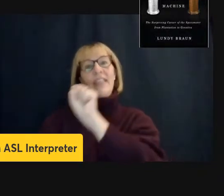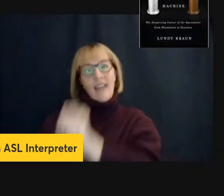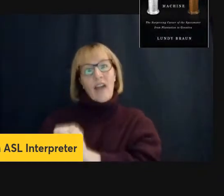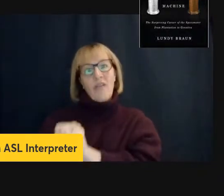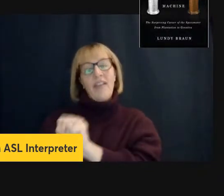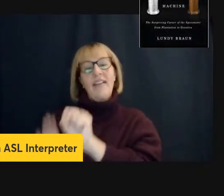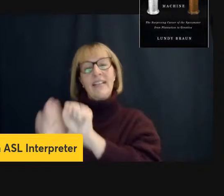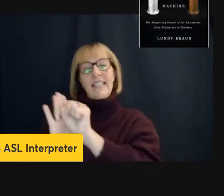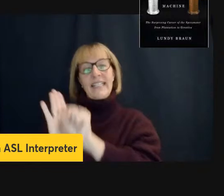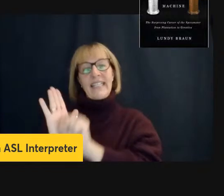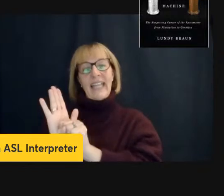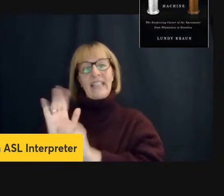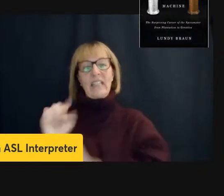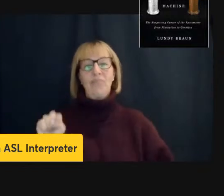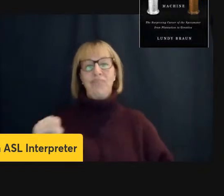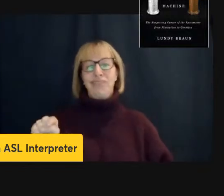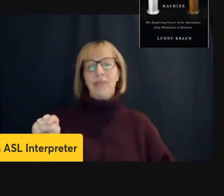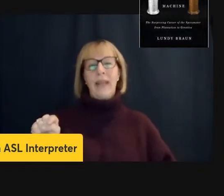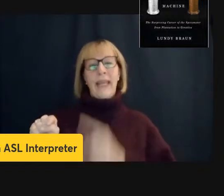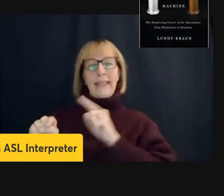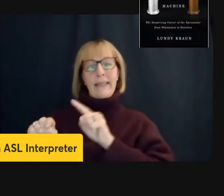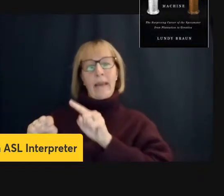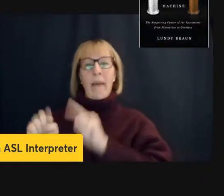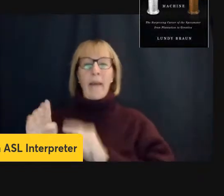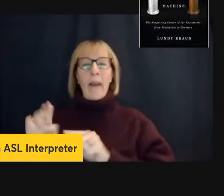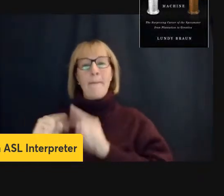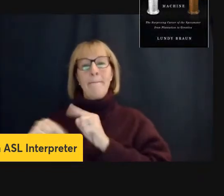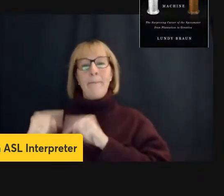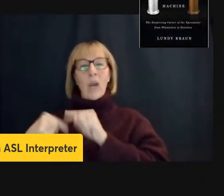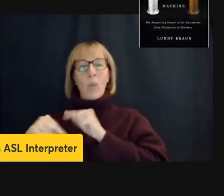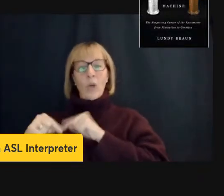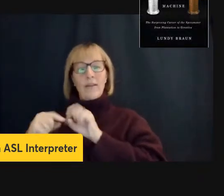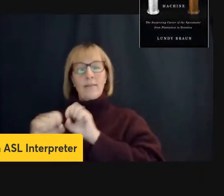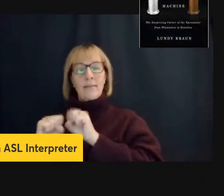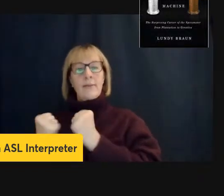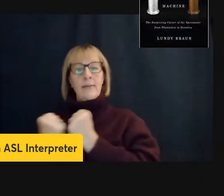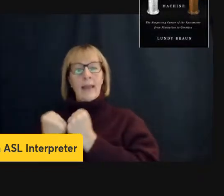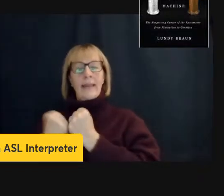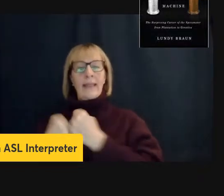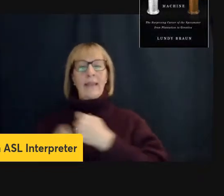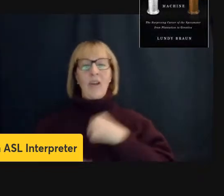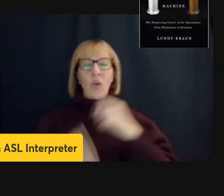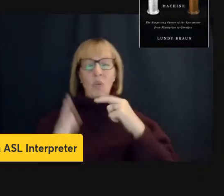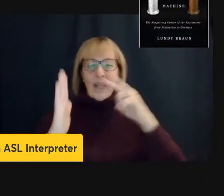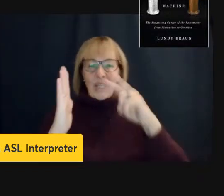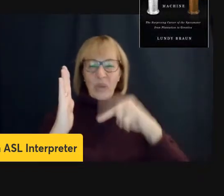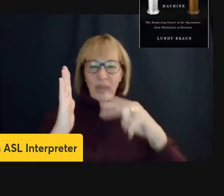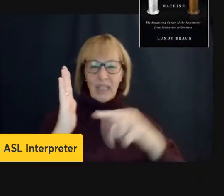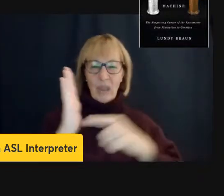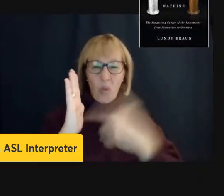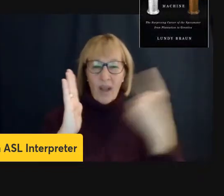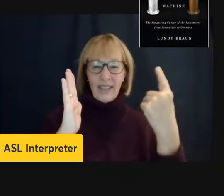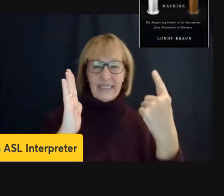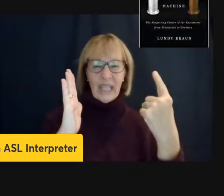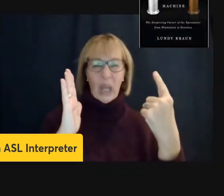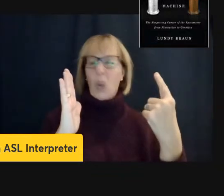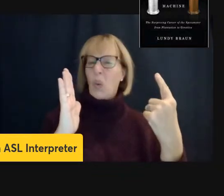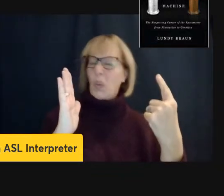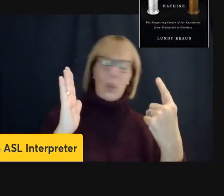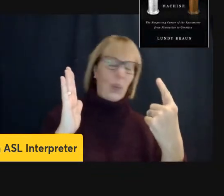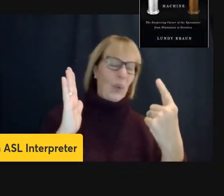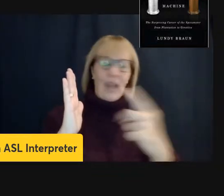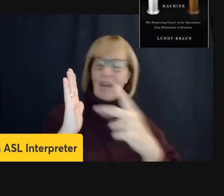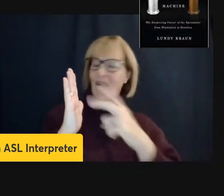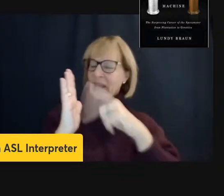his work, and it's the kind of work that you read once and then you read second time to